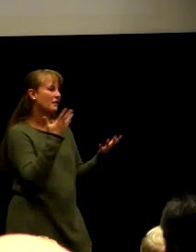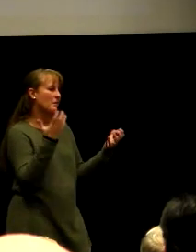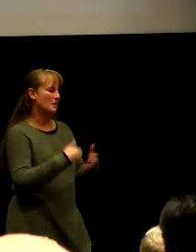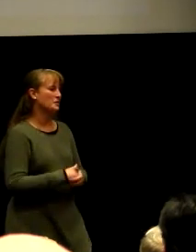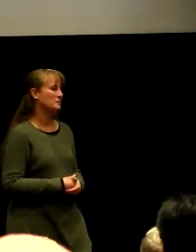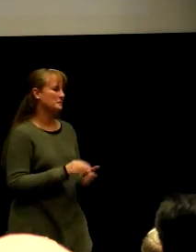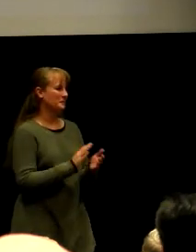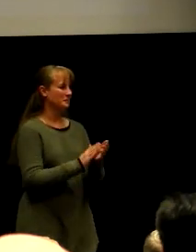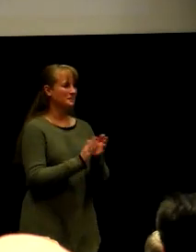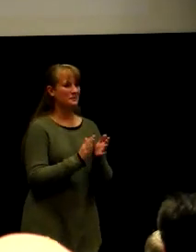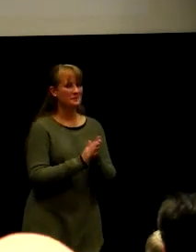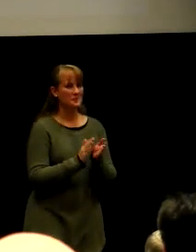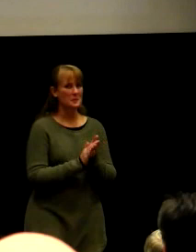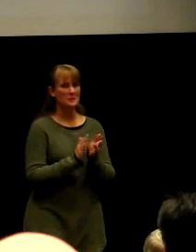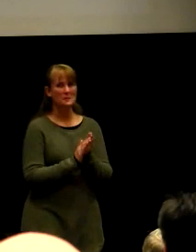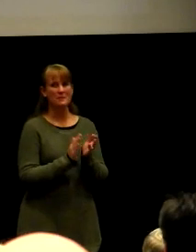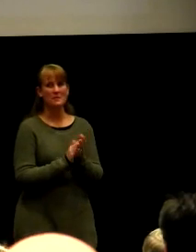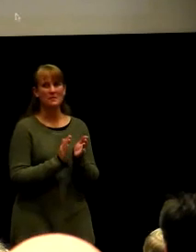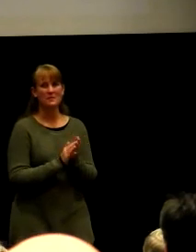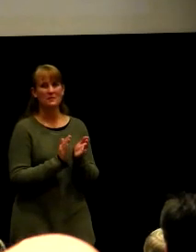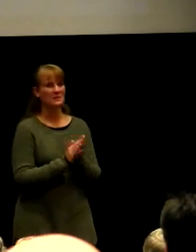much.